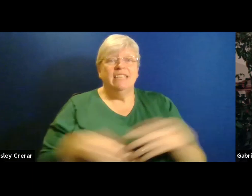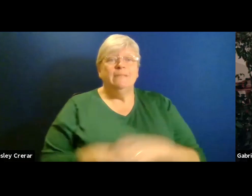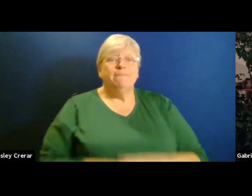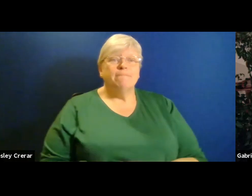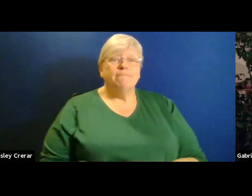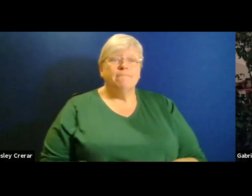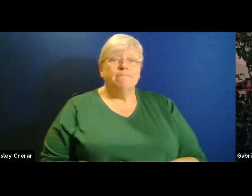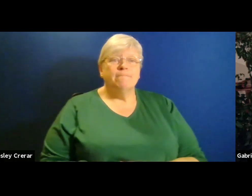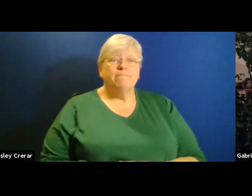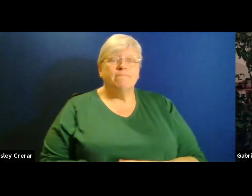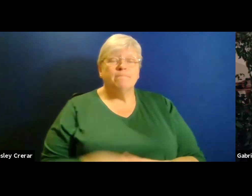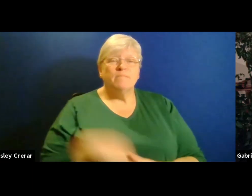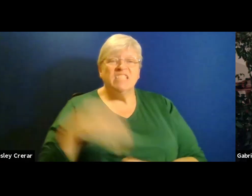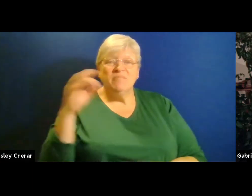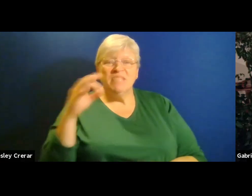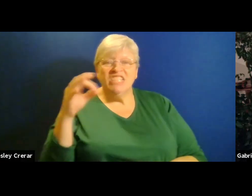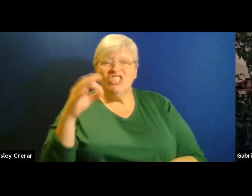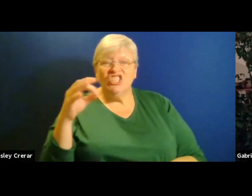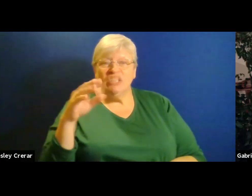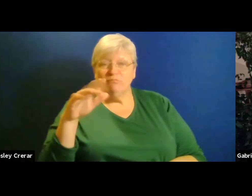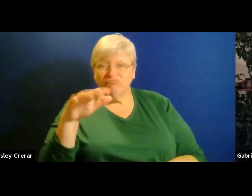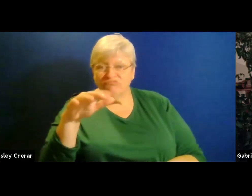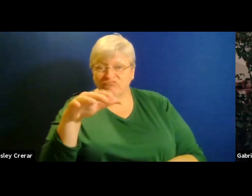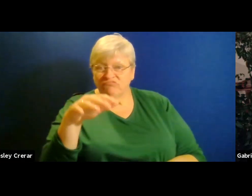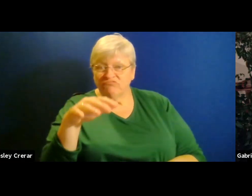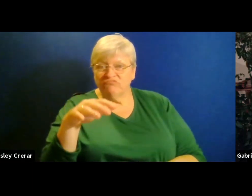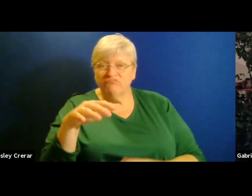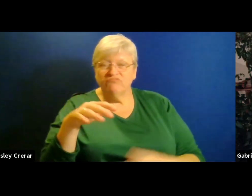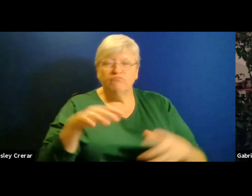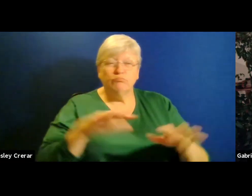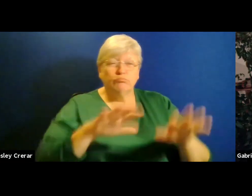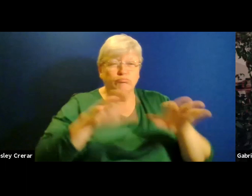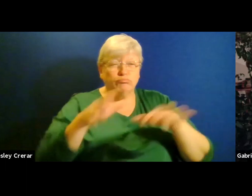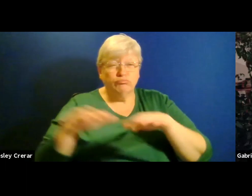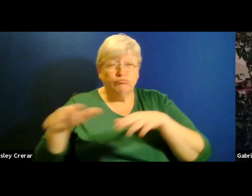A midge on the hide of rolling, rippling skin.